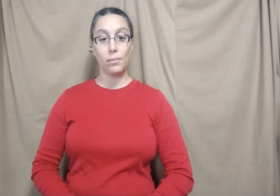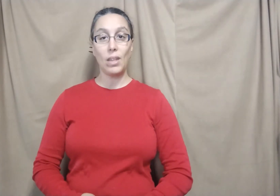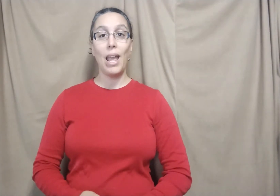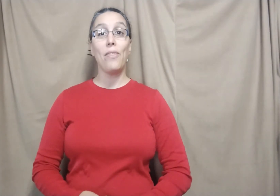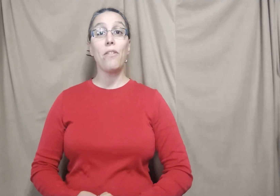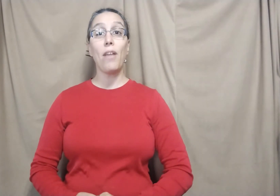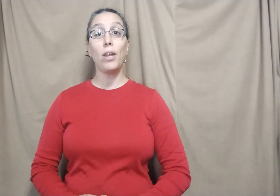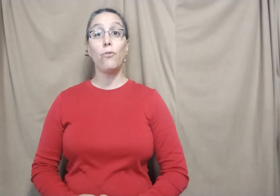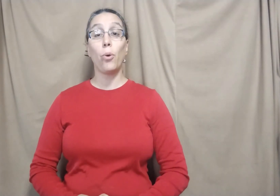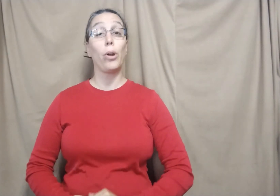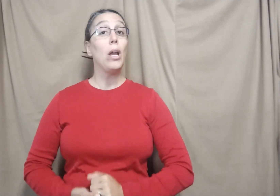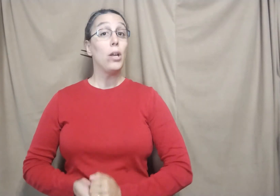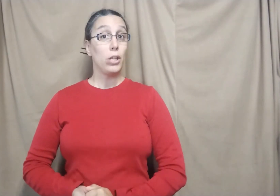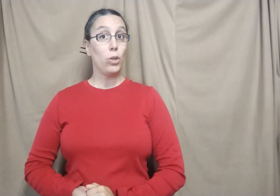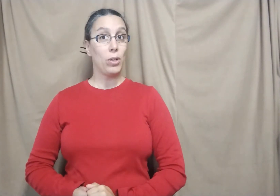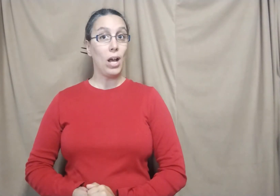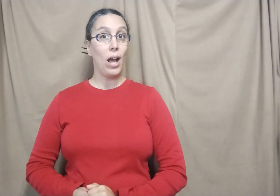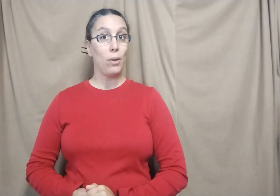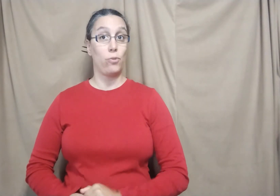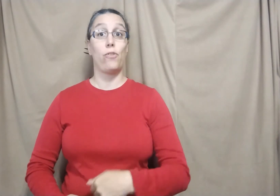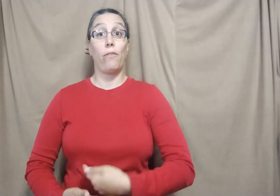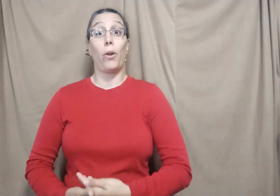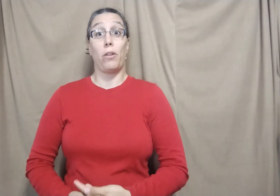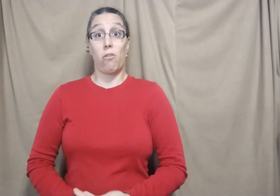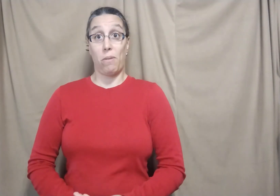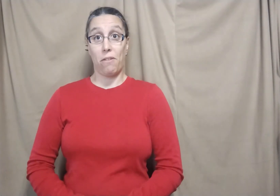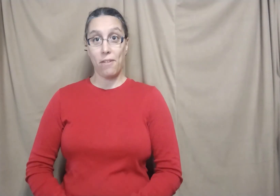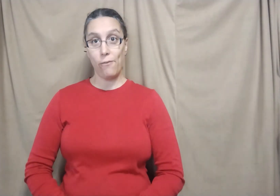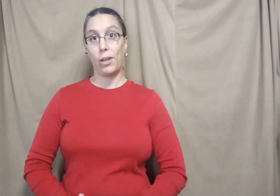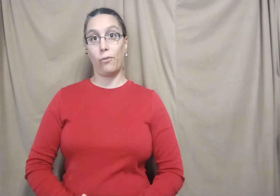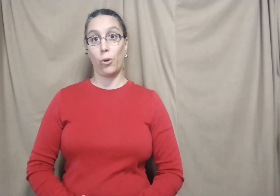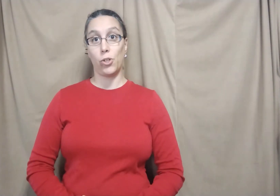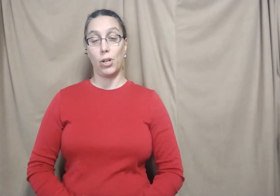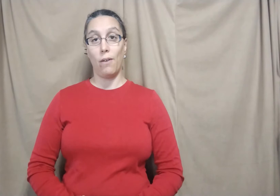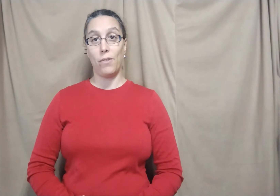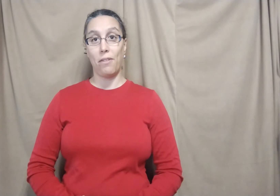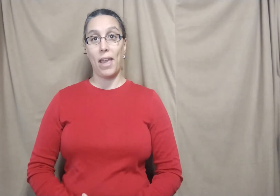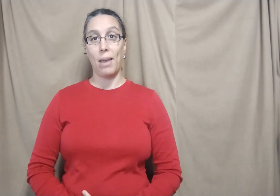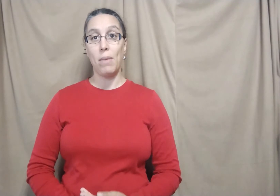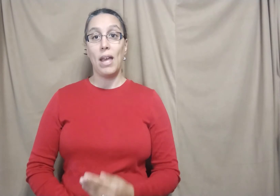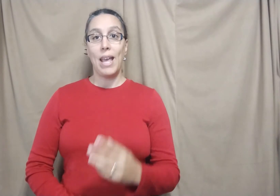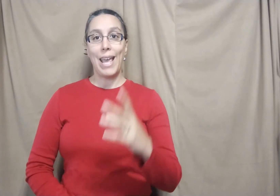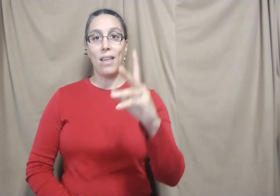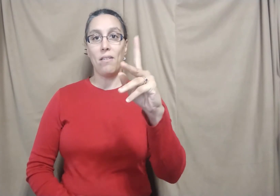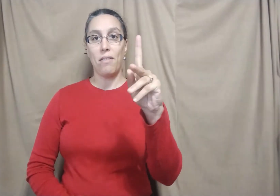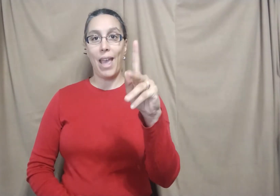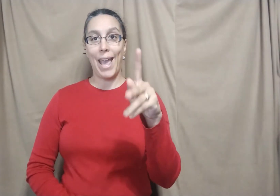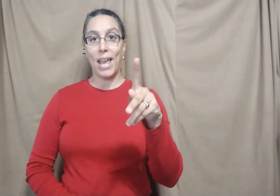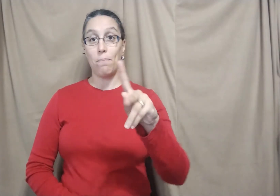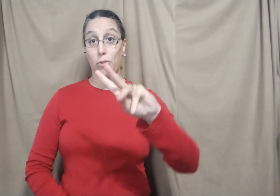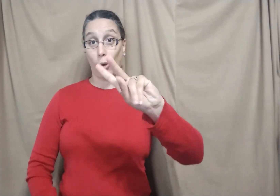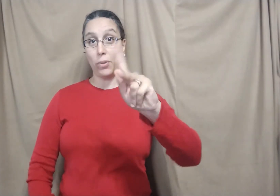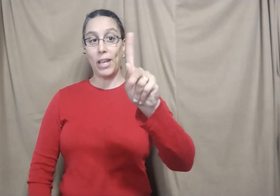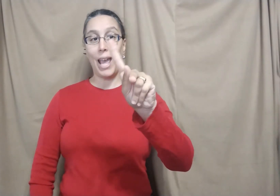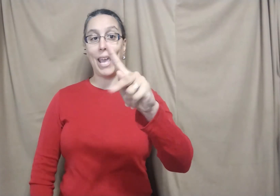And the sign for you and I, which is a very specific version of the same, is start with a K hand